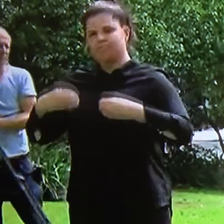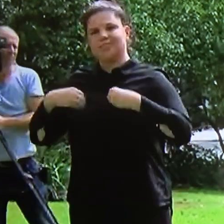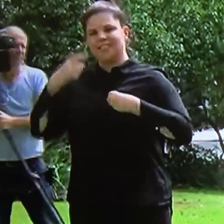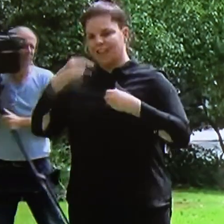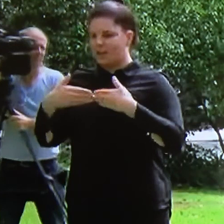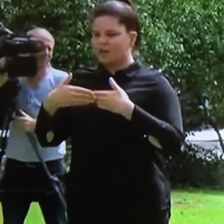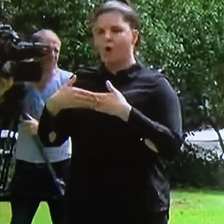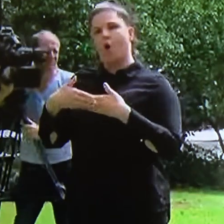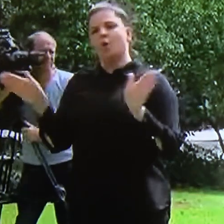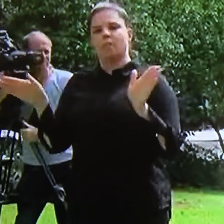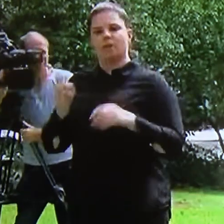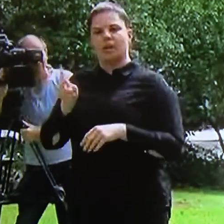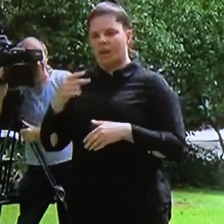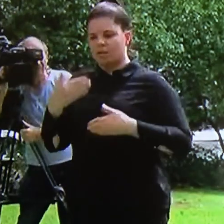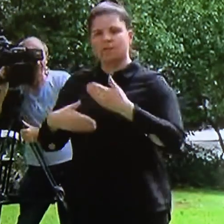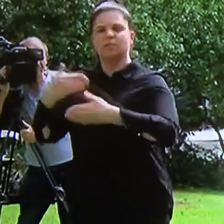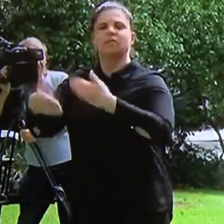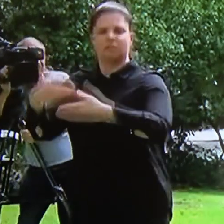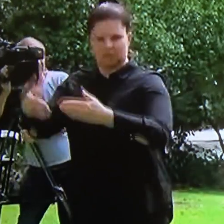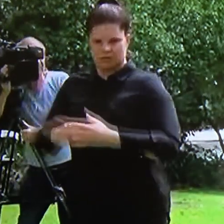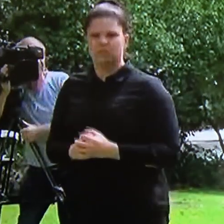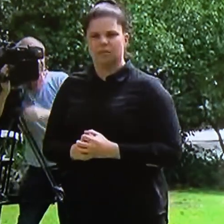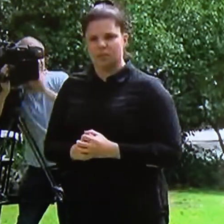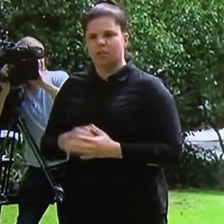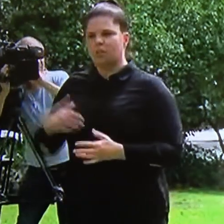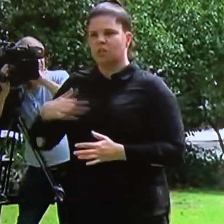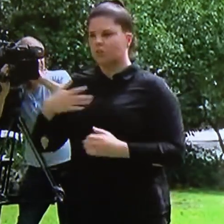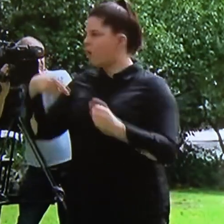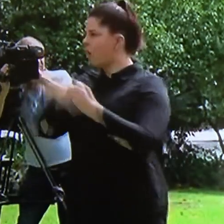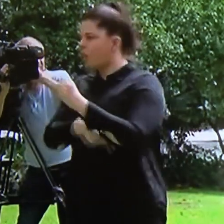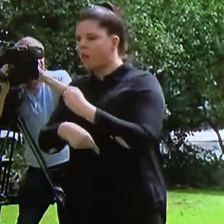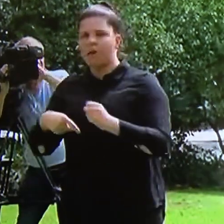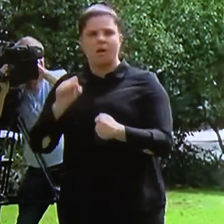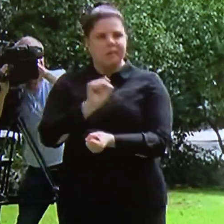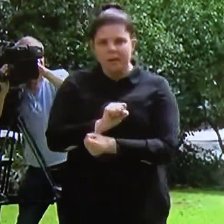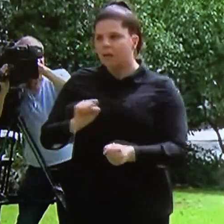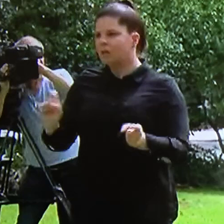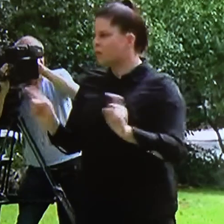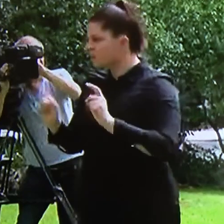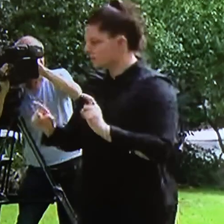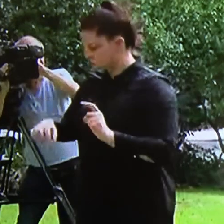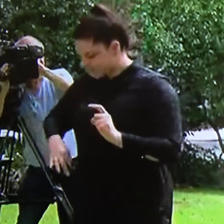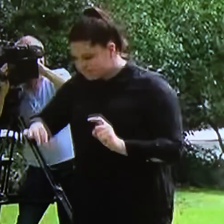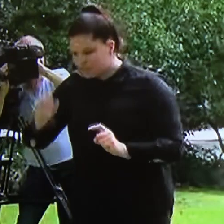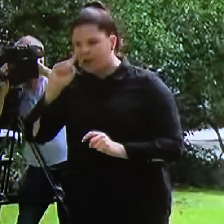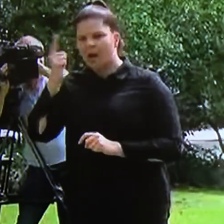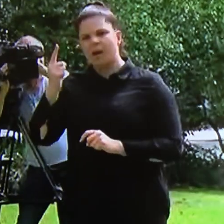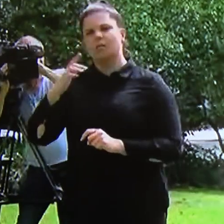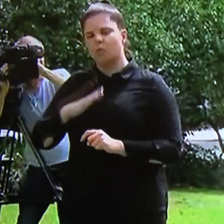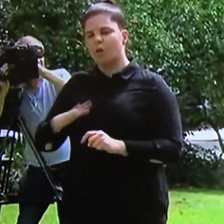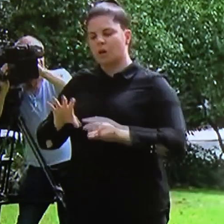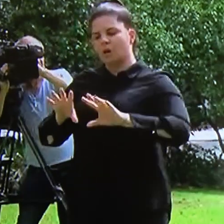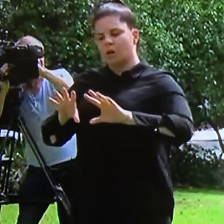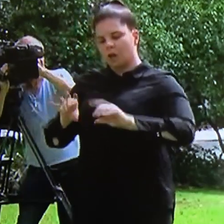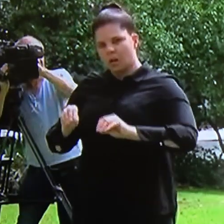can reopen when the pandemic is over or starting to be, the processes or